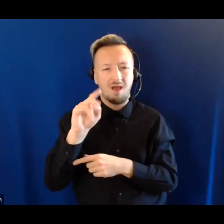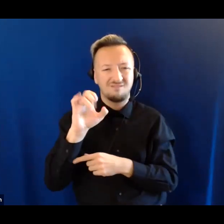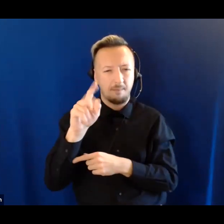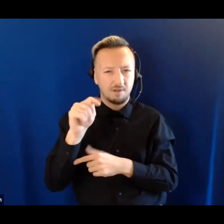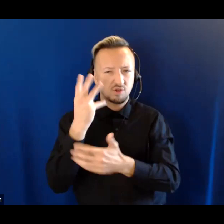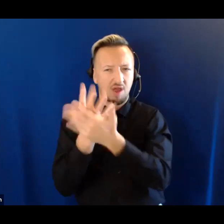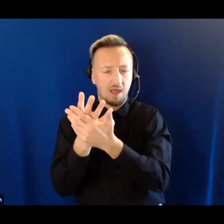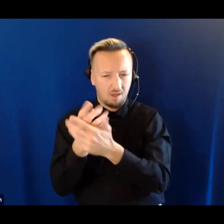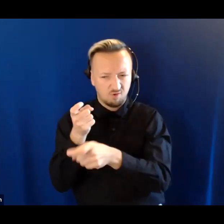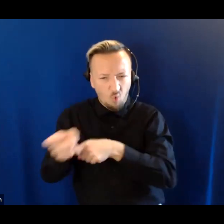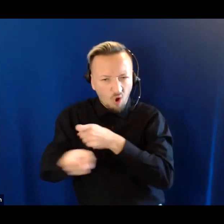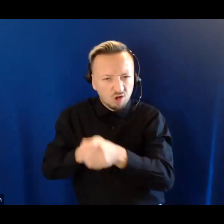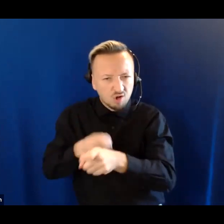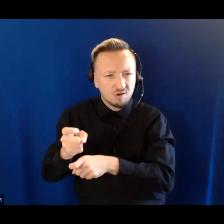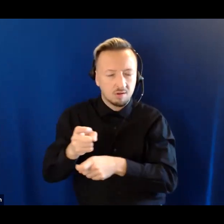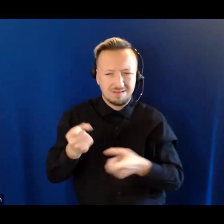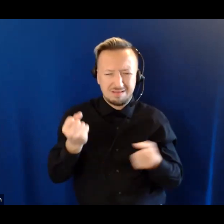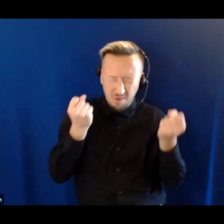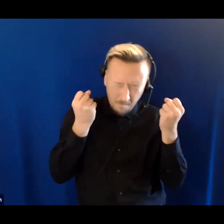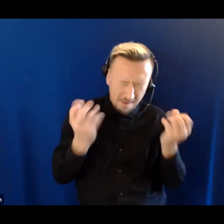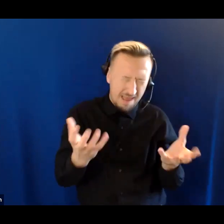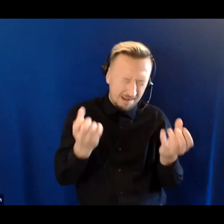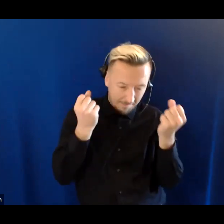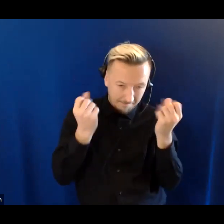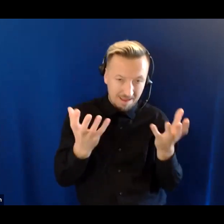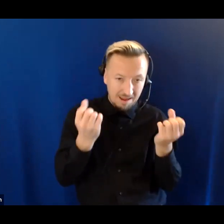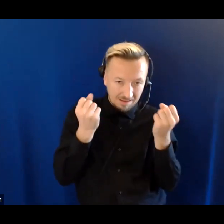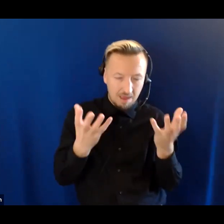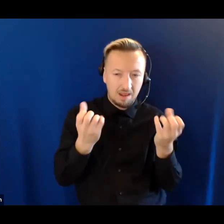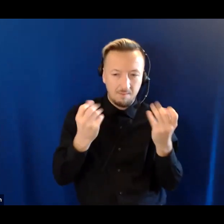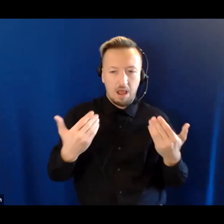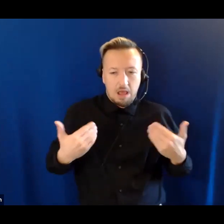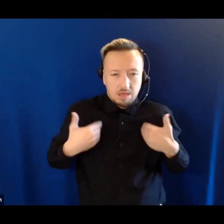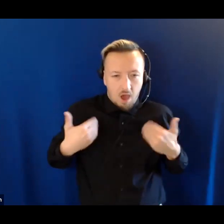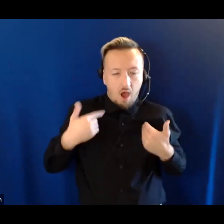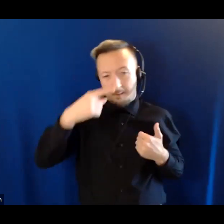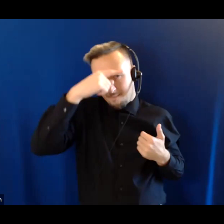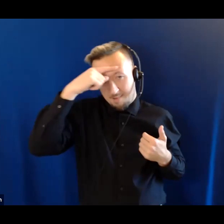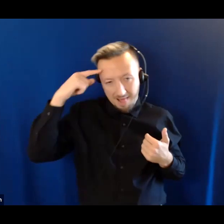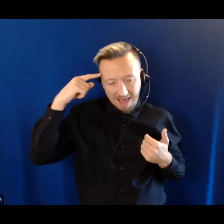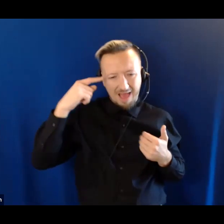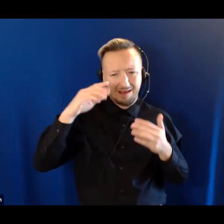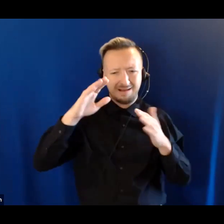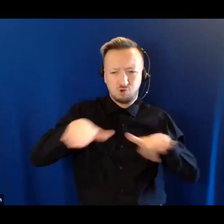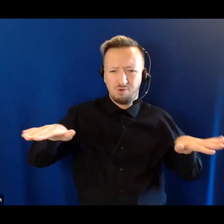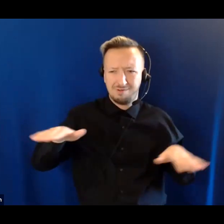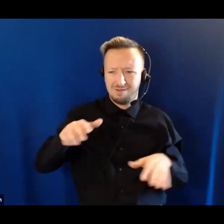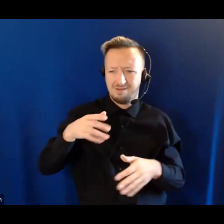of young Black kids that I've seen in caskets over the past 6 years that I know of myself